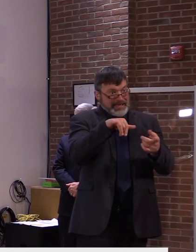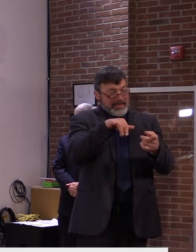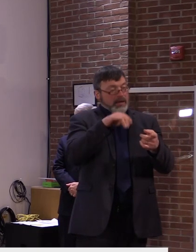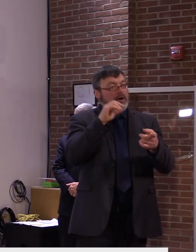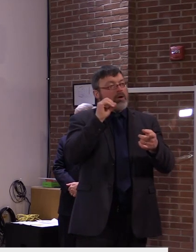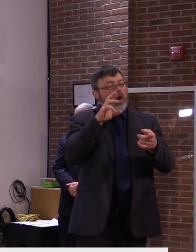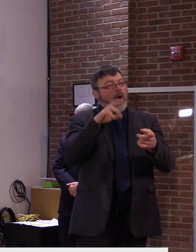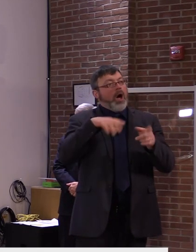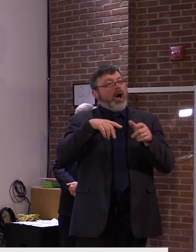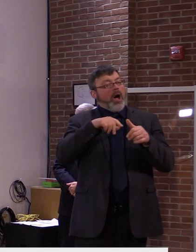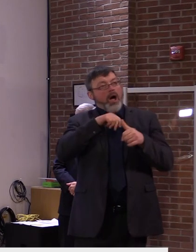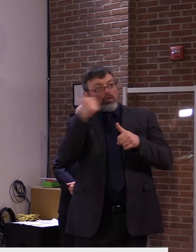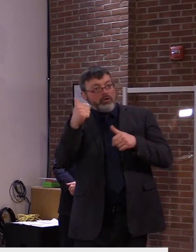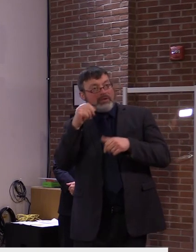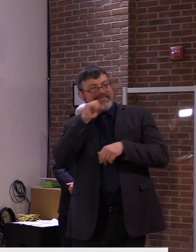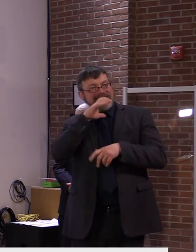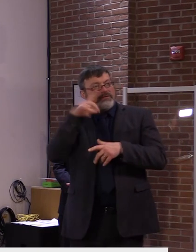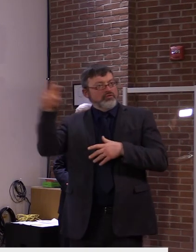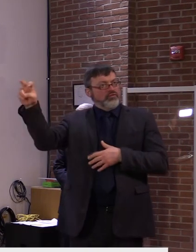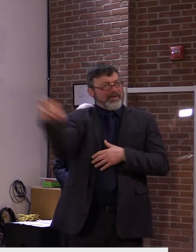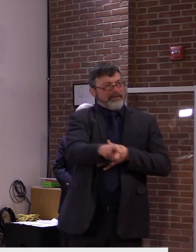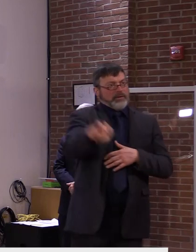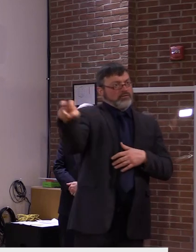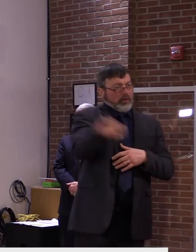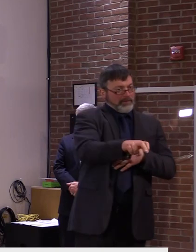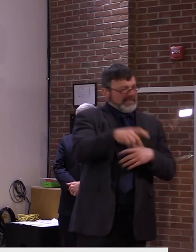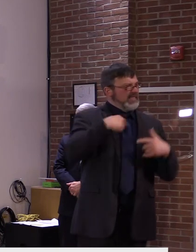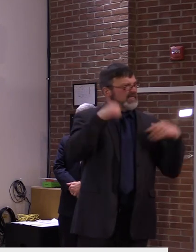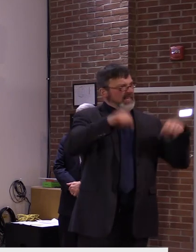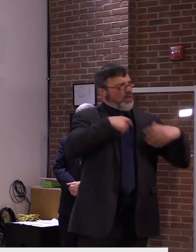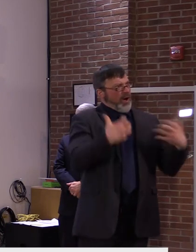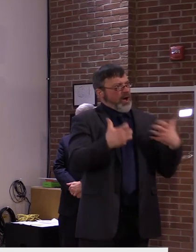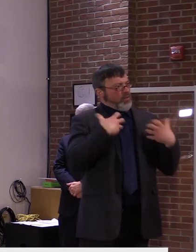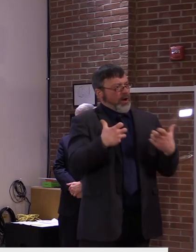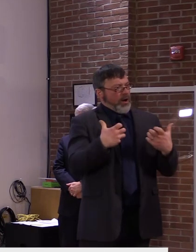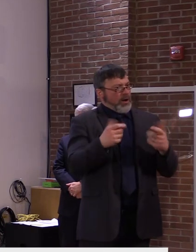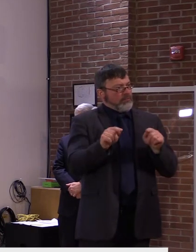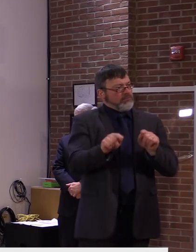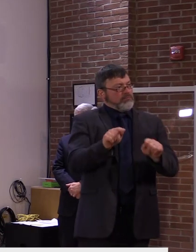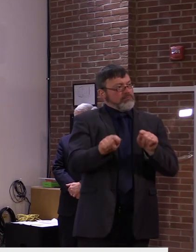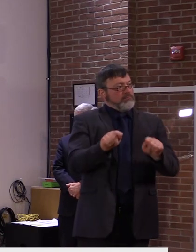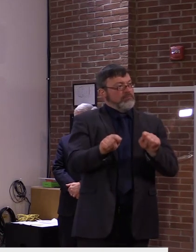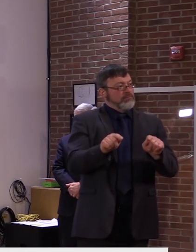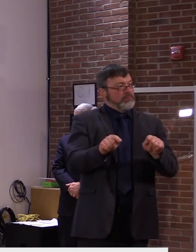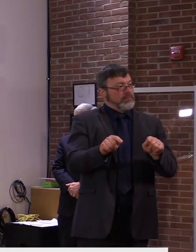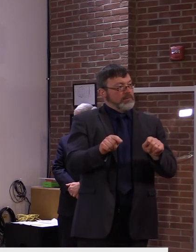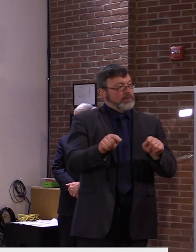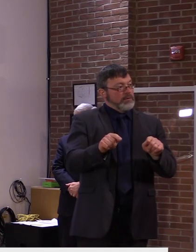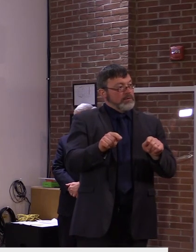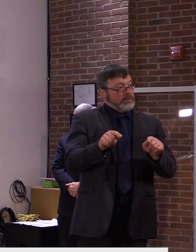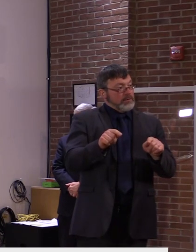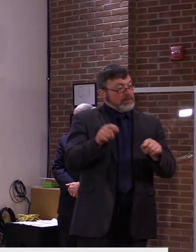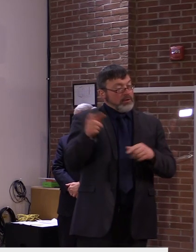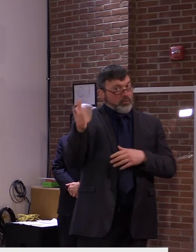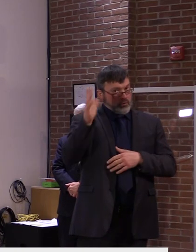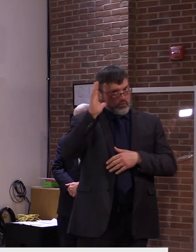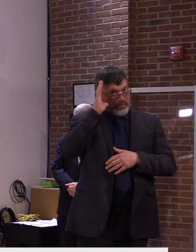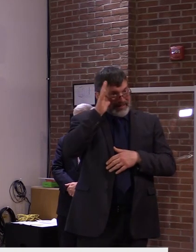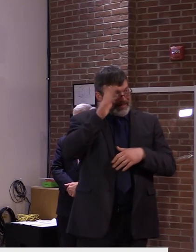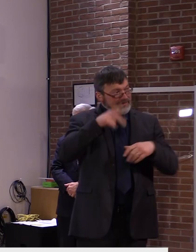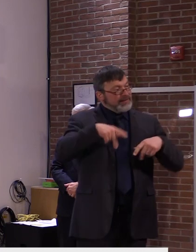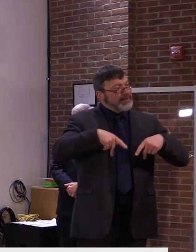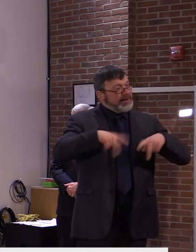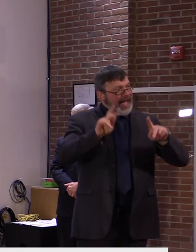is that pharmacies would kind of come in all at once and vaccinate. Will there be another round? Will they be kind of